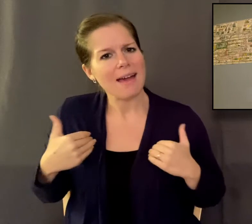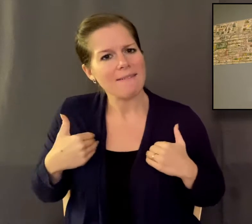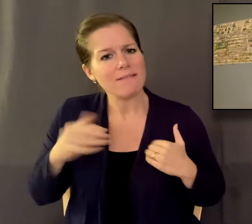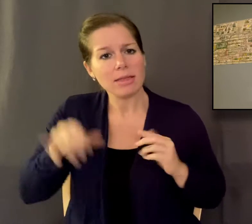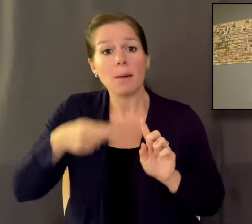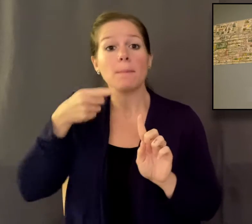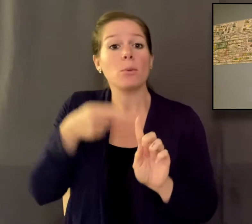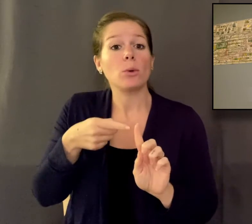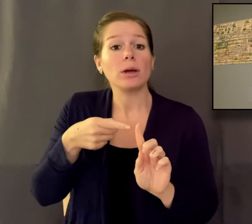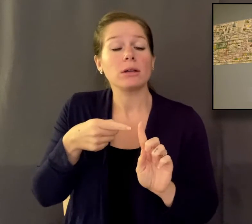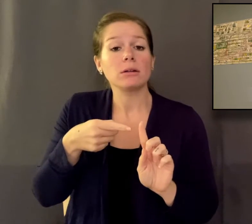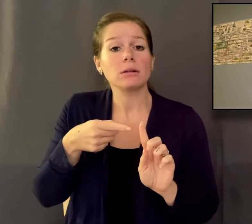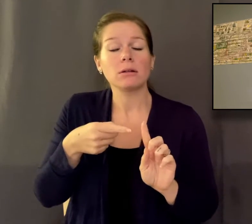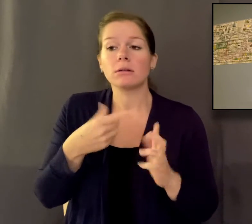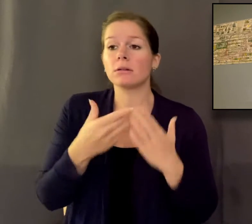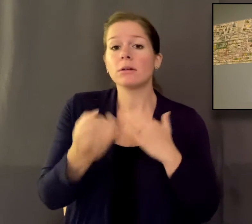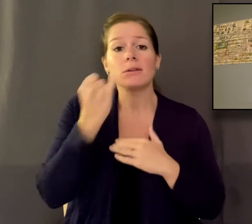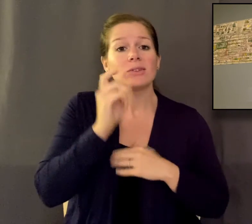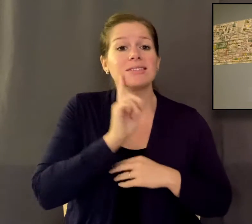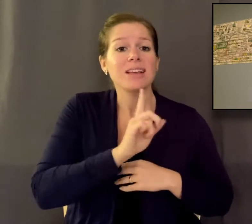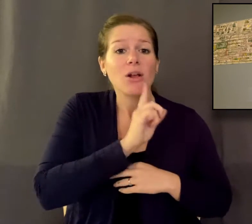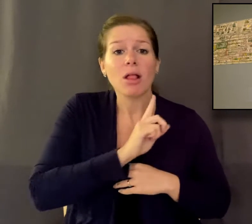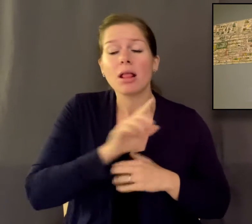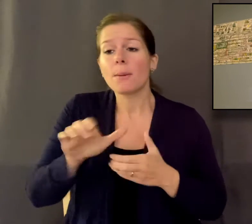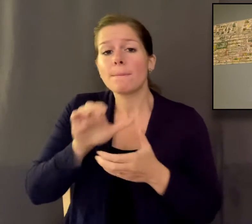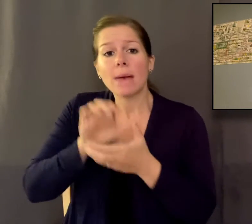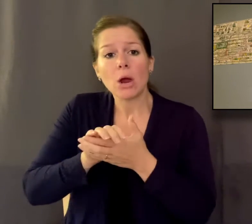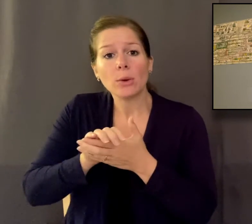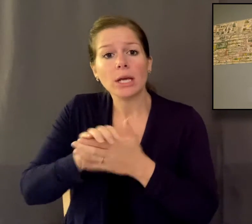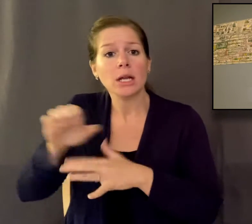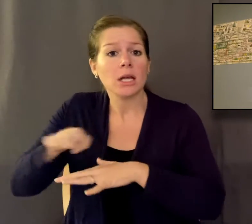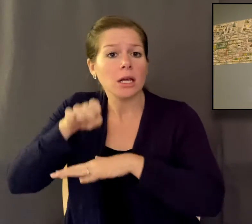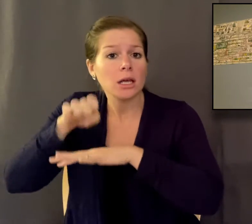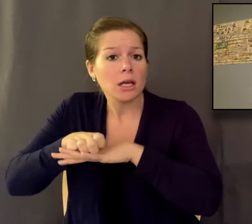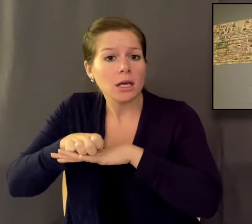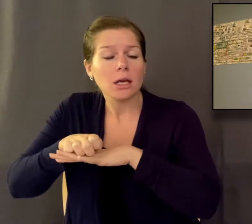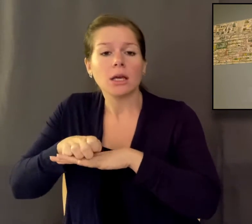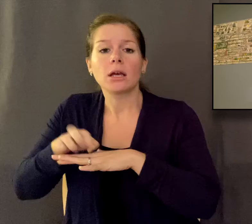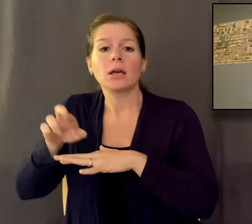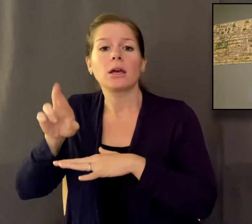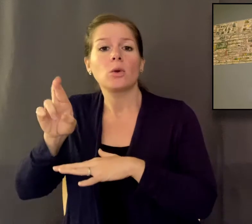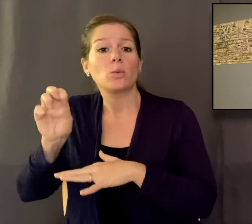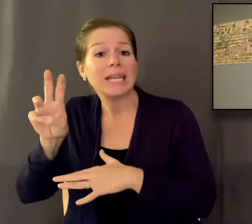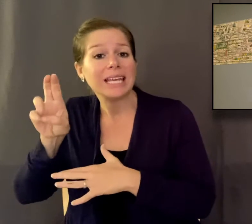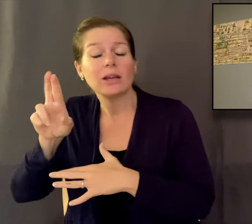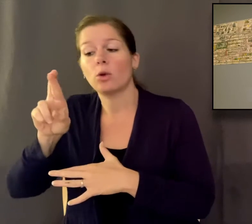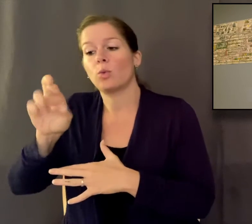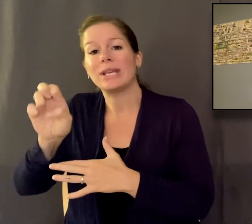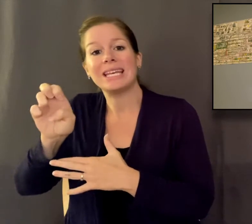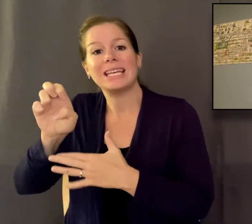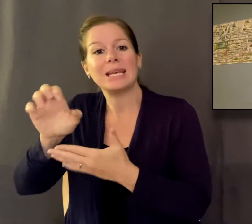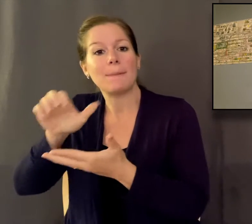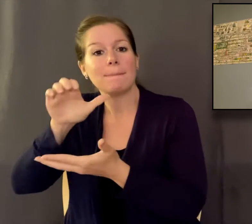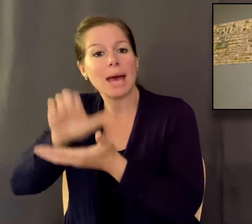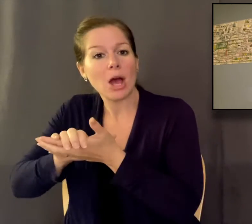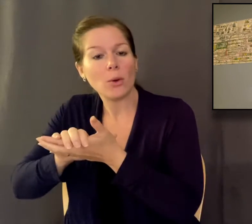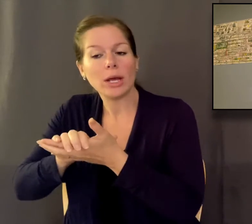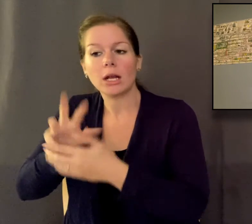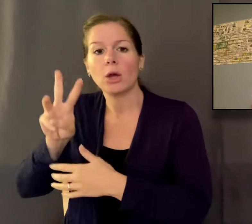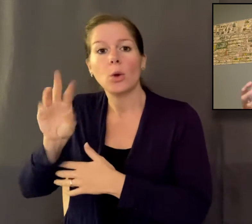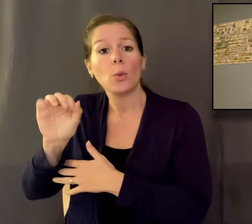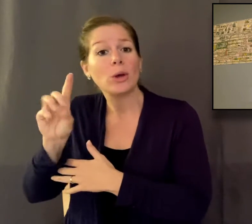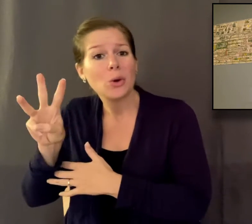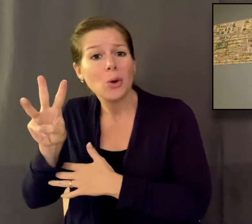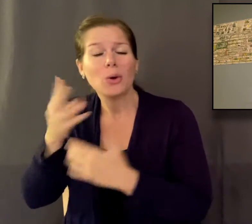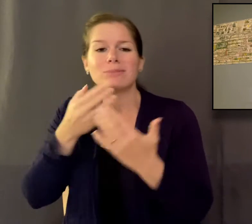is use your station in life, whether you're single, whether you're married, whether you're widowed, whether you're remarried, whatever it may be. Use it.